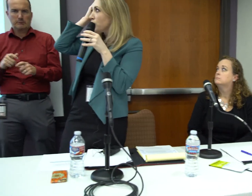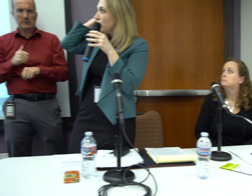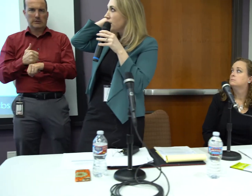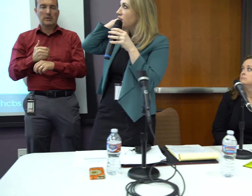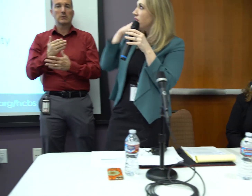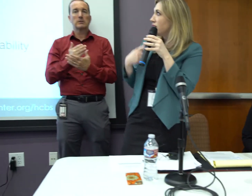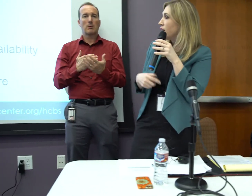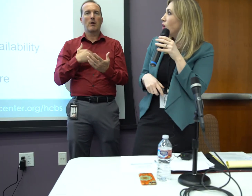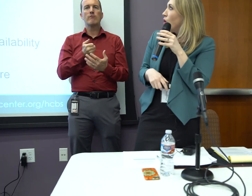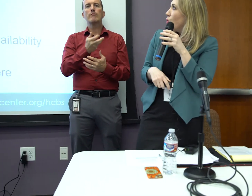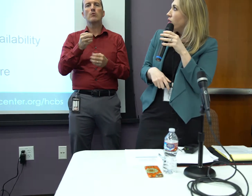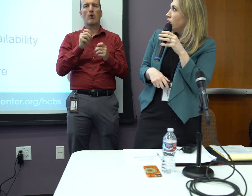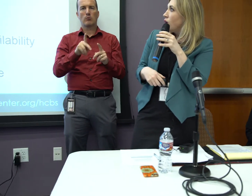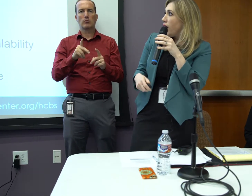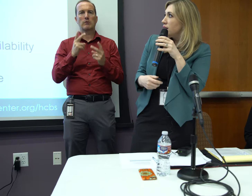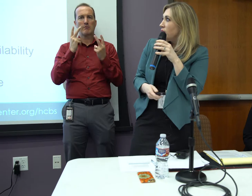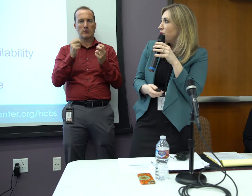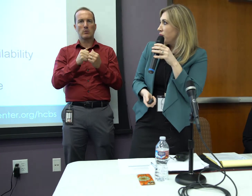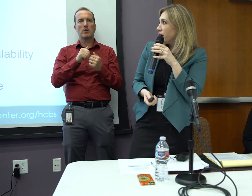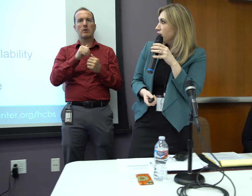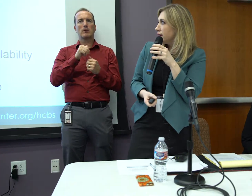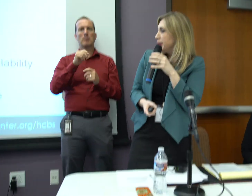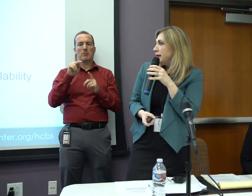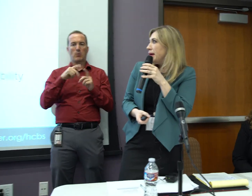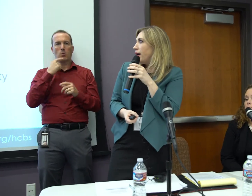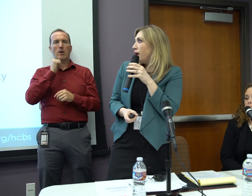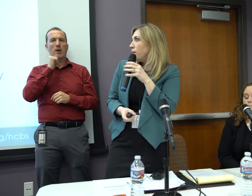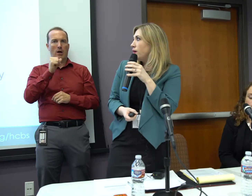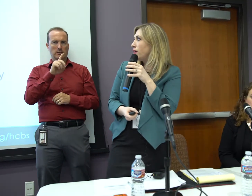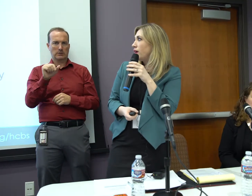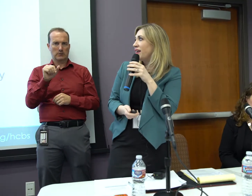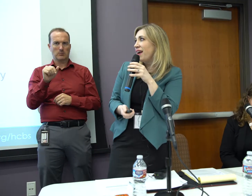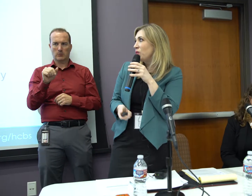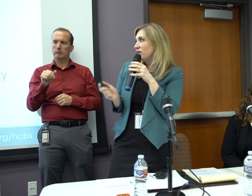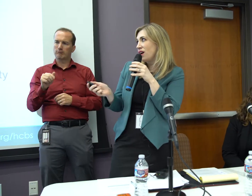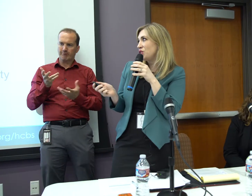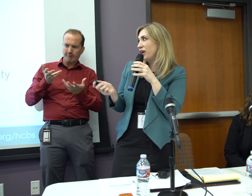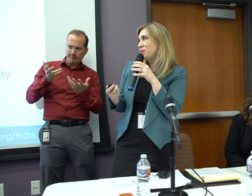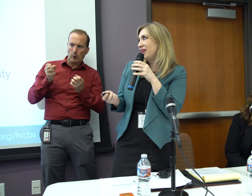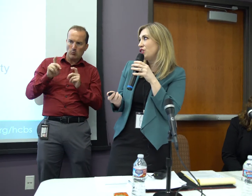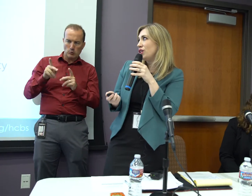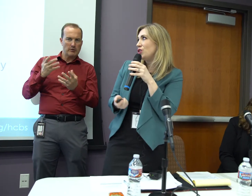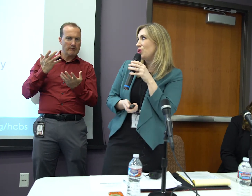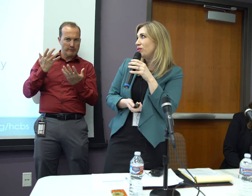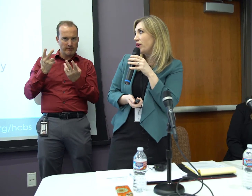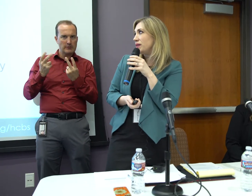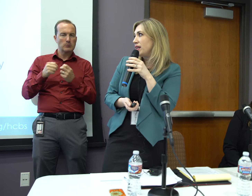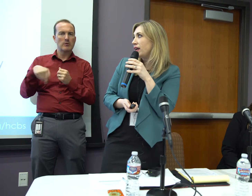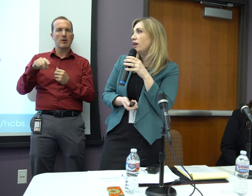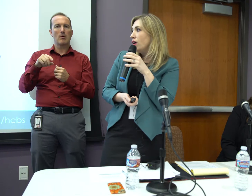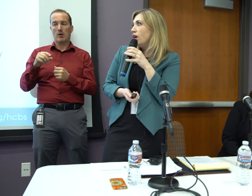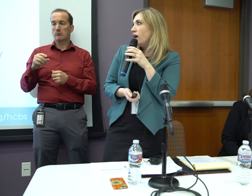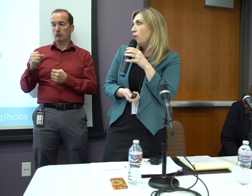few opportunities to visit with non-disabled peers. Again, we saw transportation to and